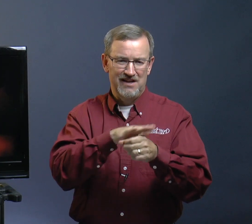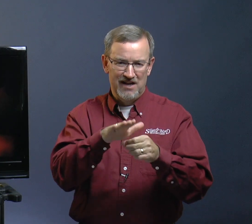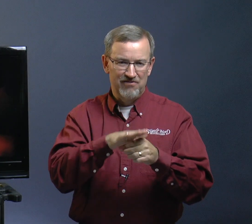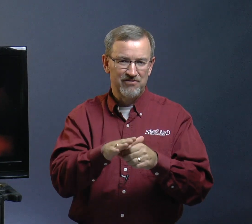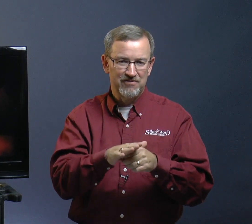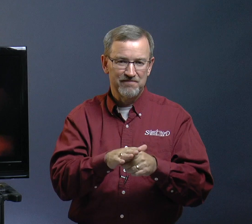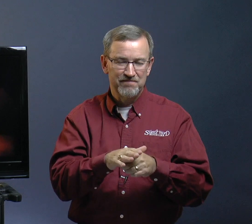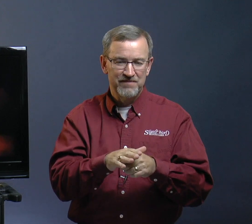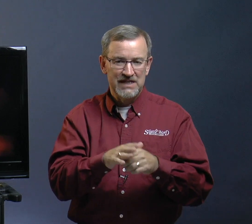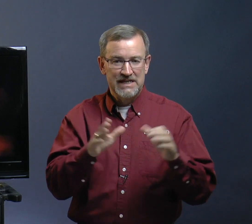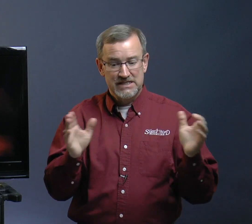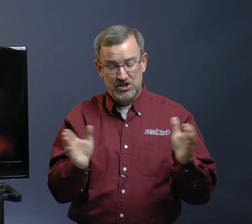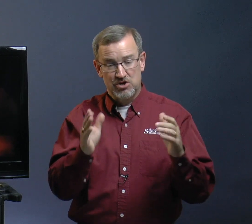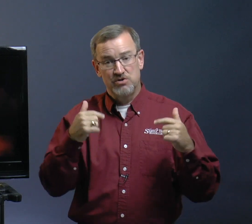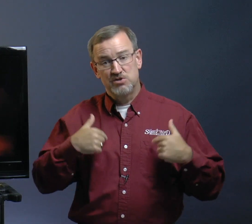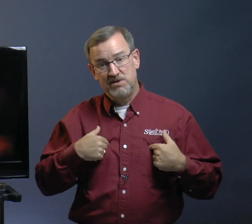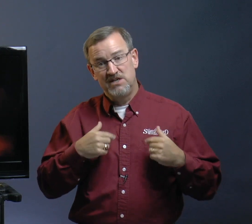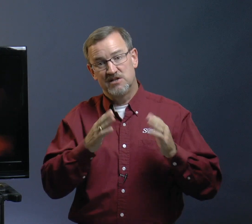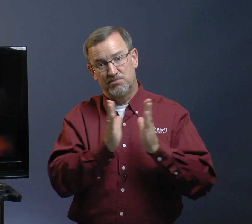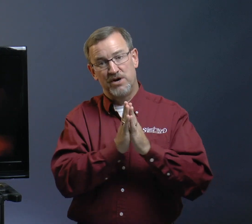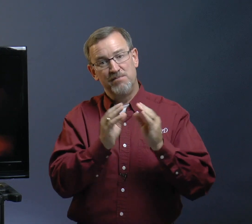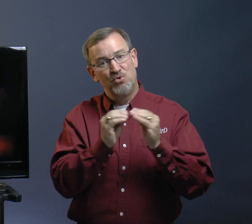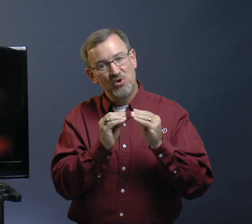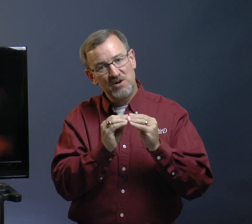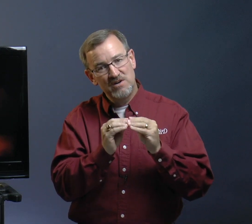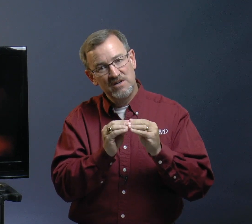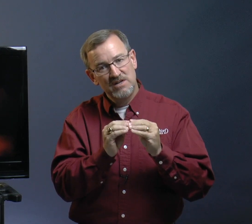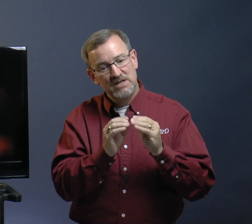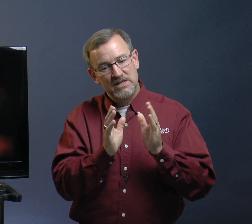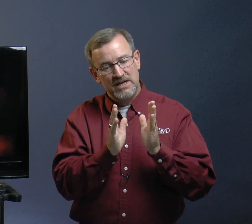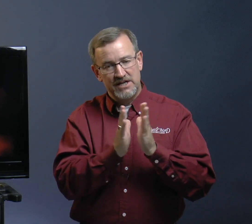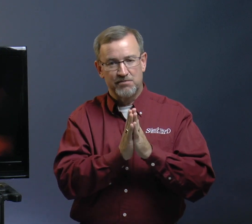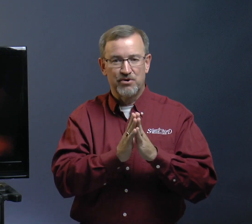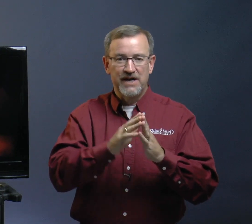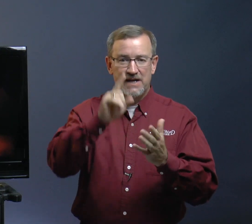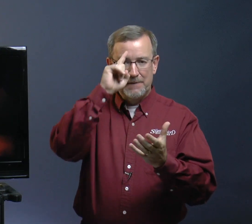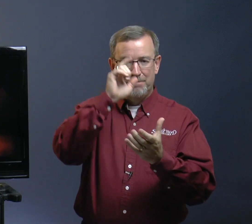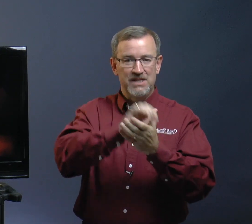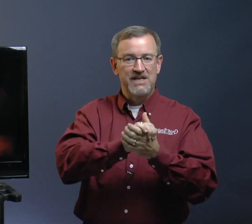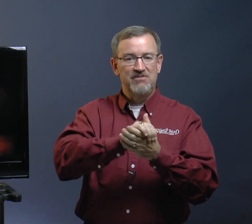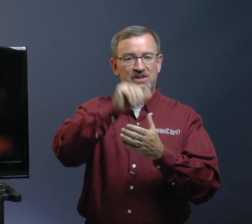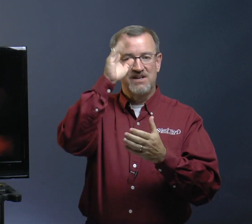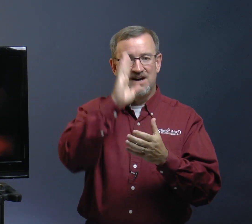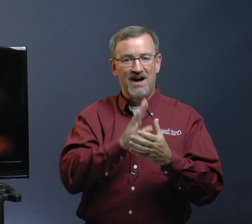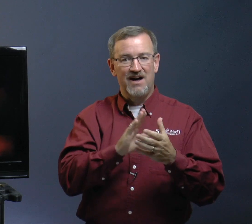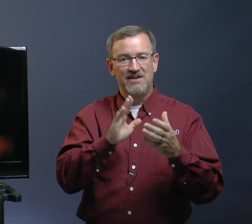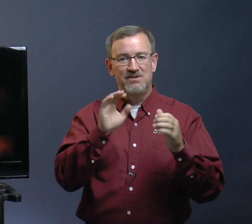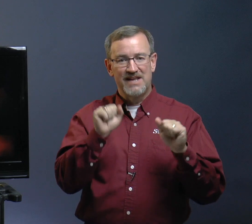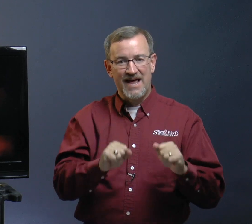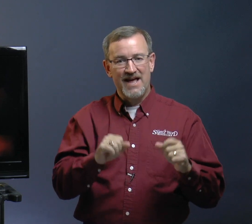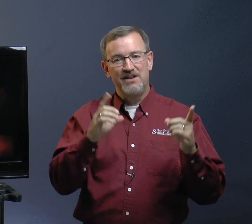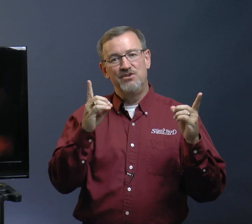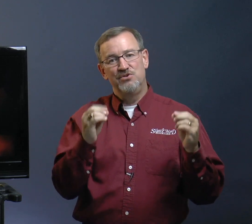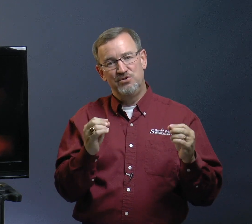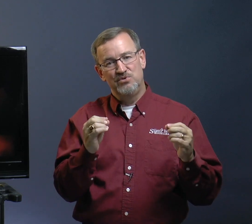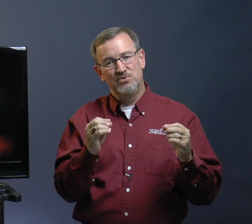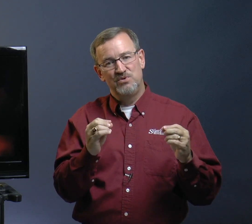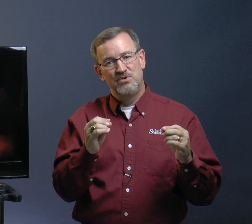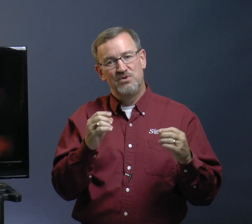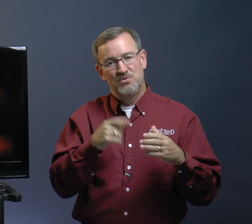enough. It's encouraged me to pray more and to pray believing God can do what